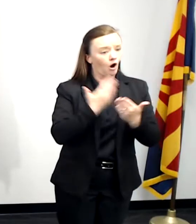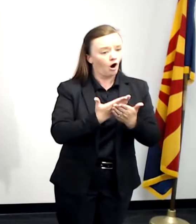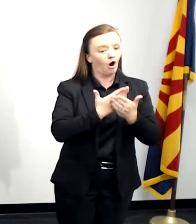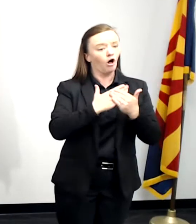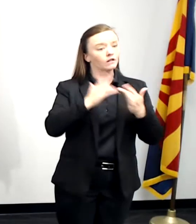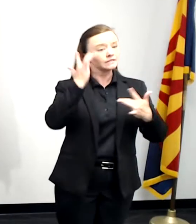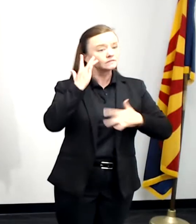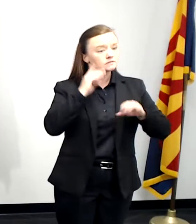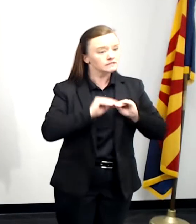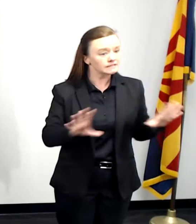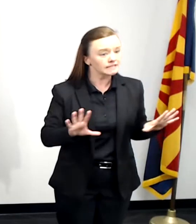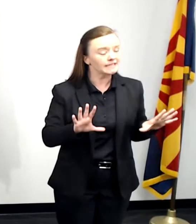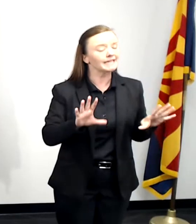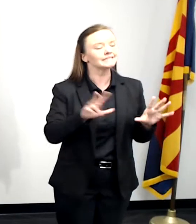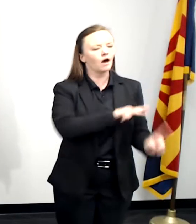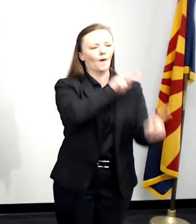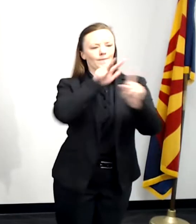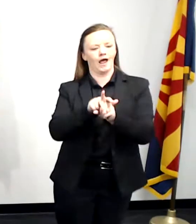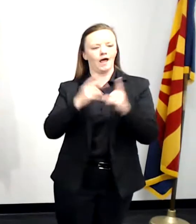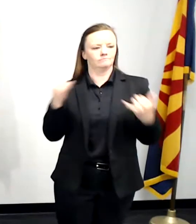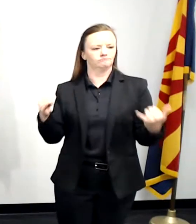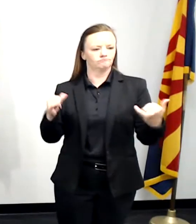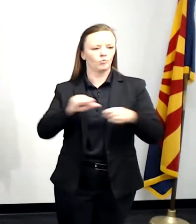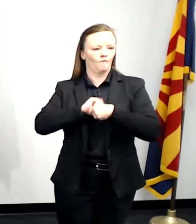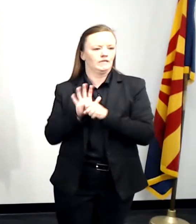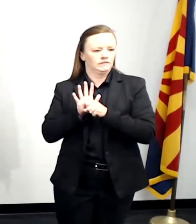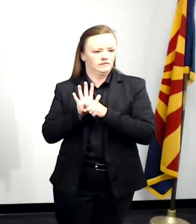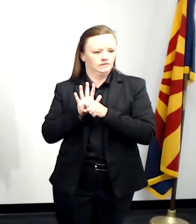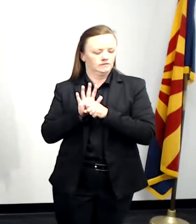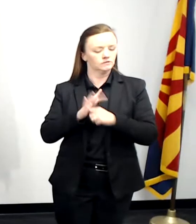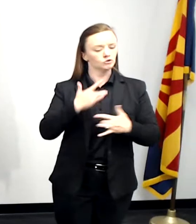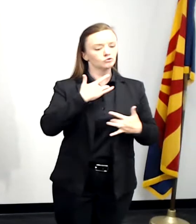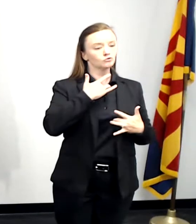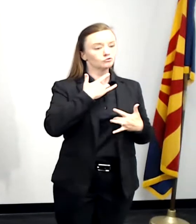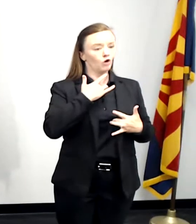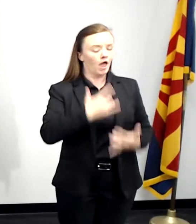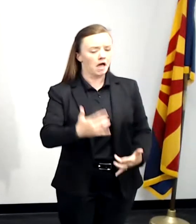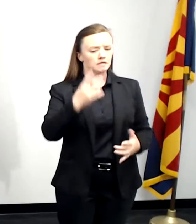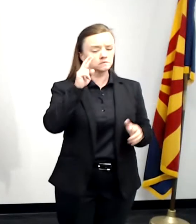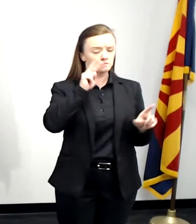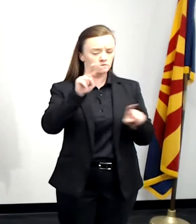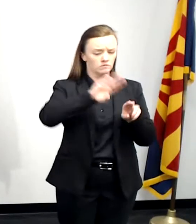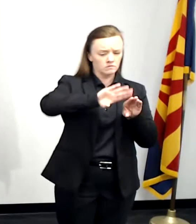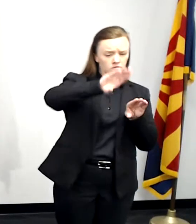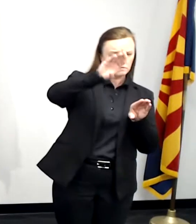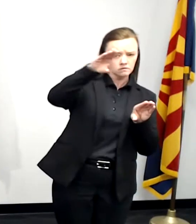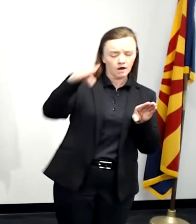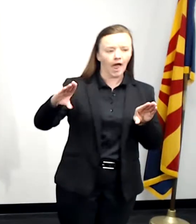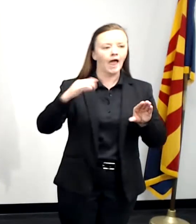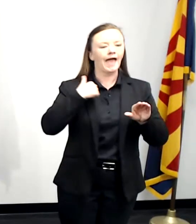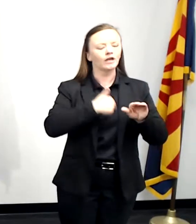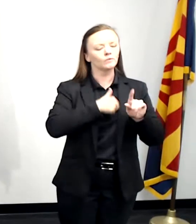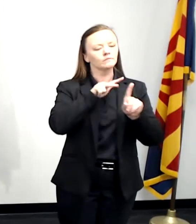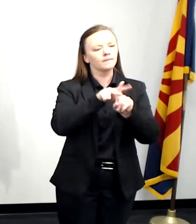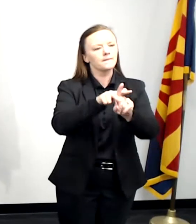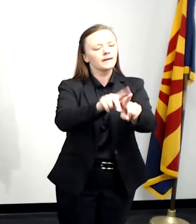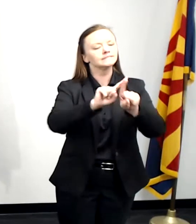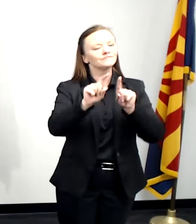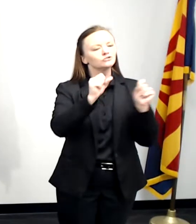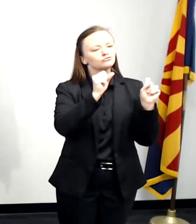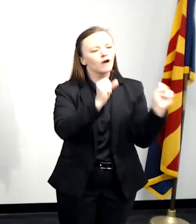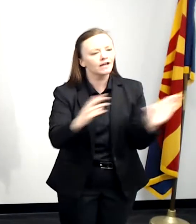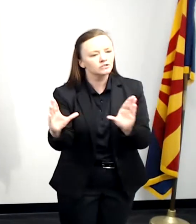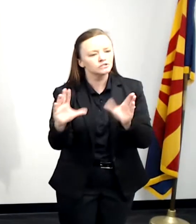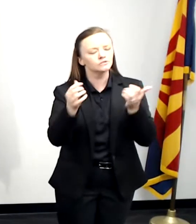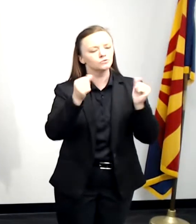for the COVID-19 outbreak. We follow the trends and we implement strategies to prevent disease spread based on what